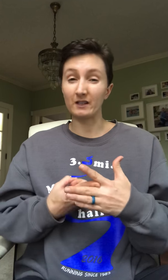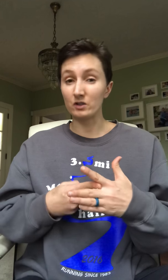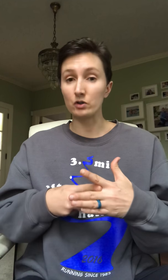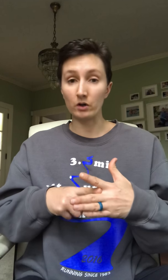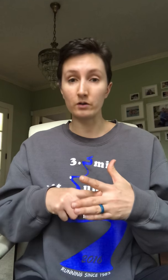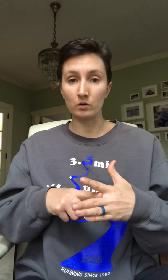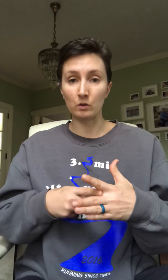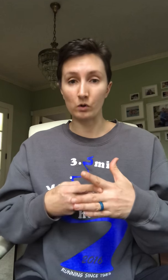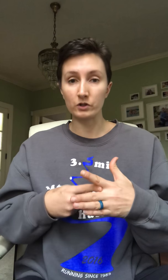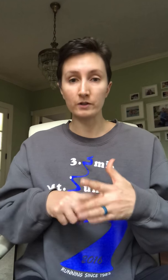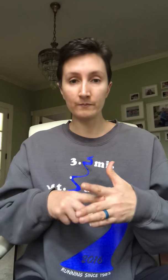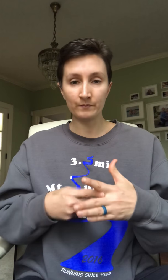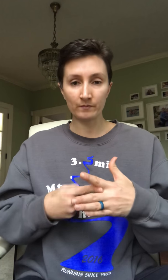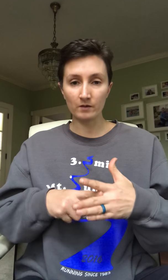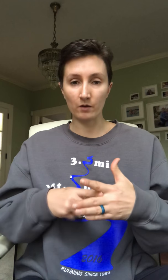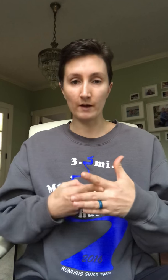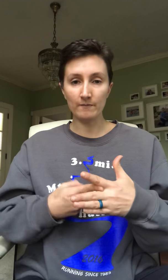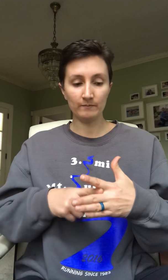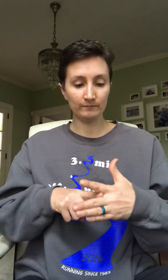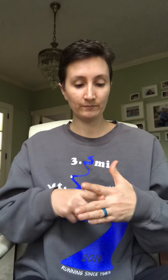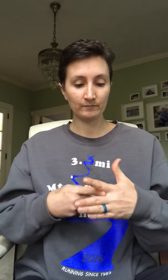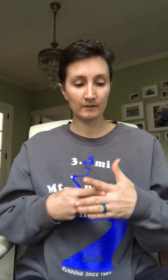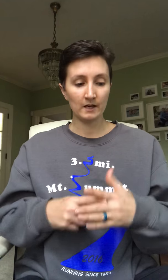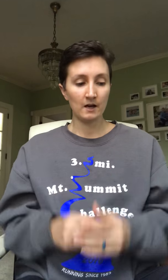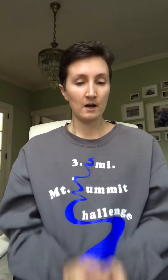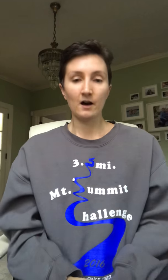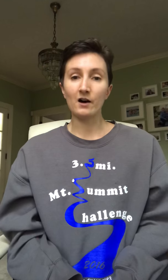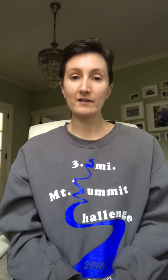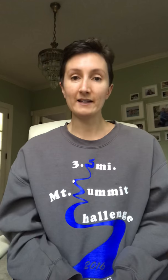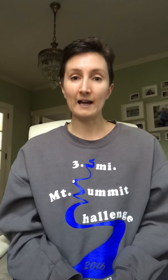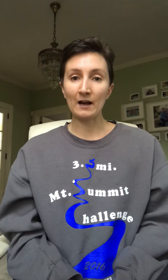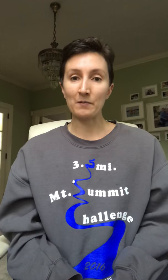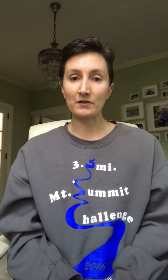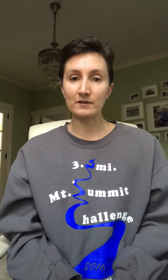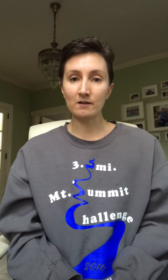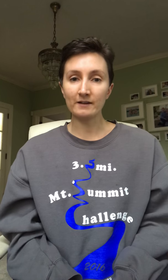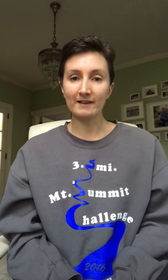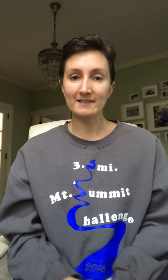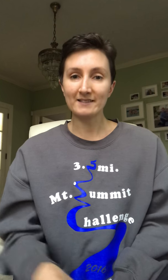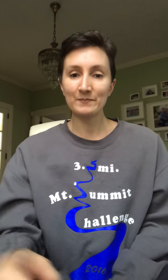like start or origin. Okay? All right, and I'll put this song next.